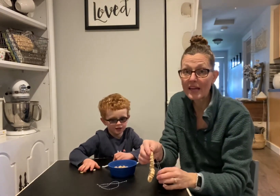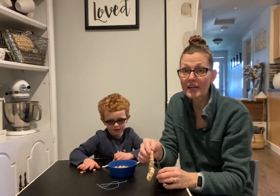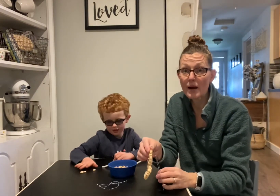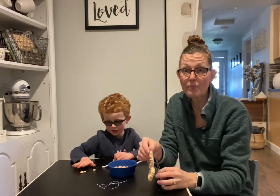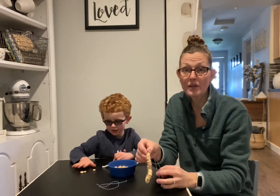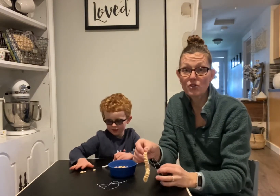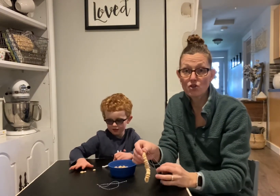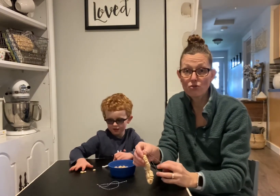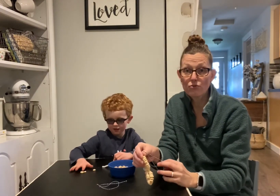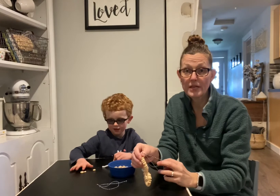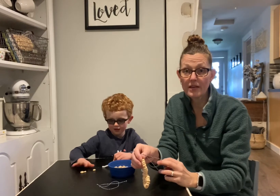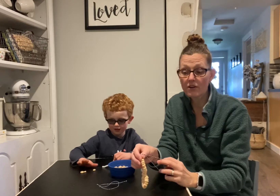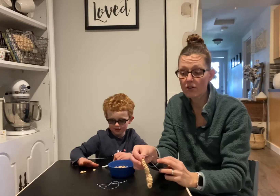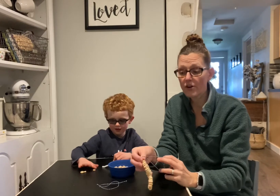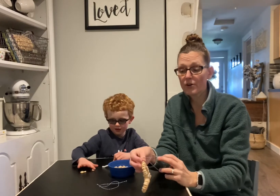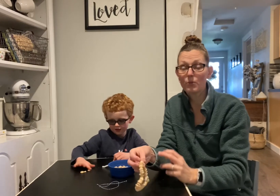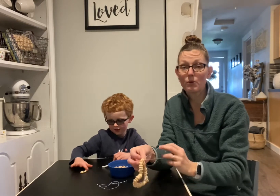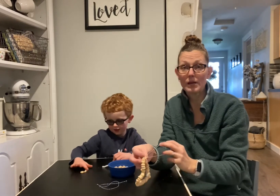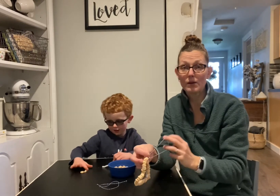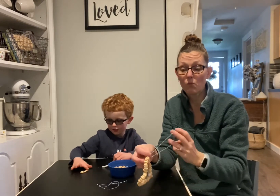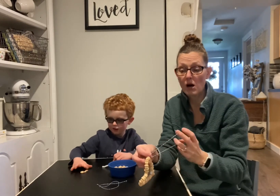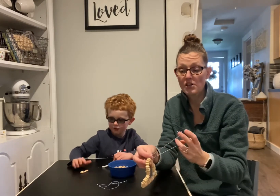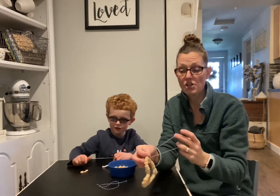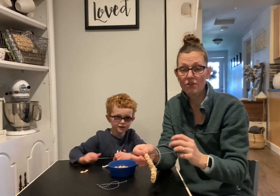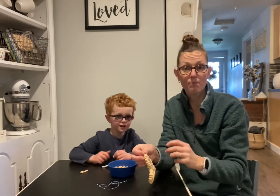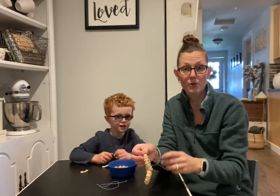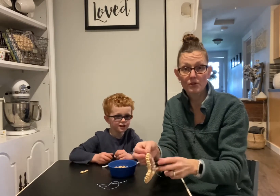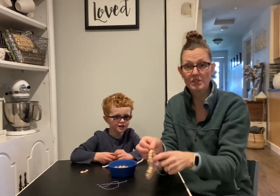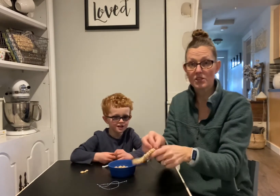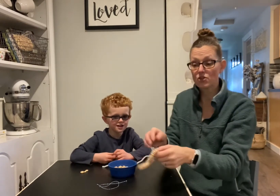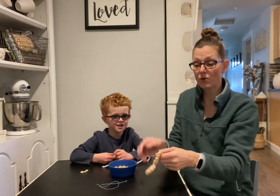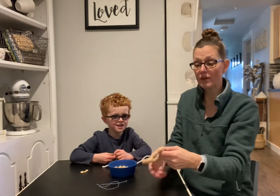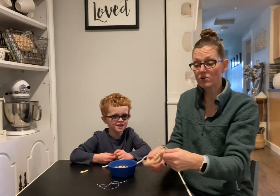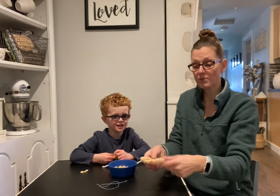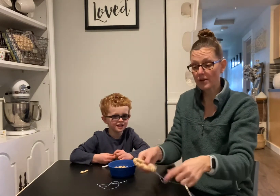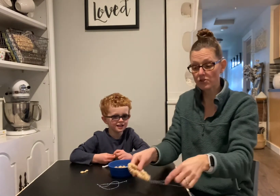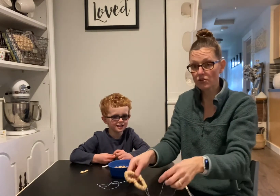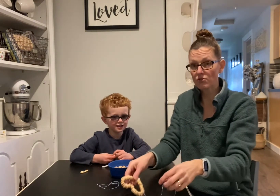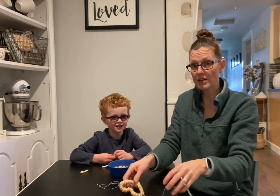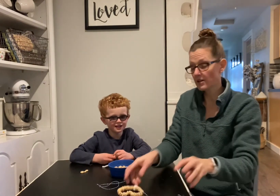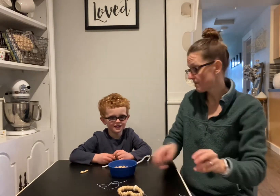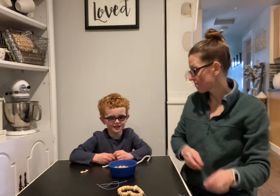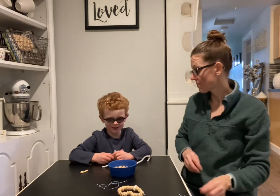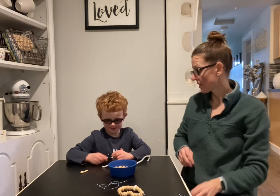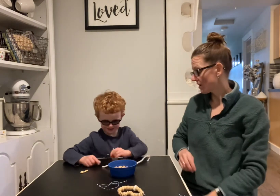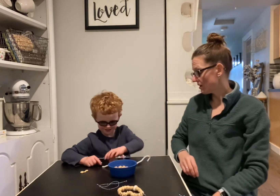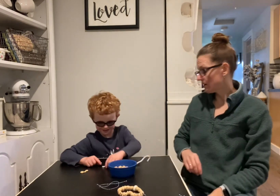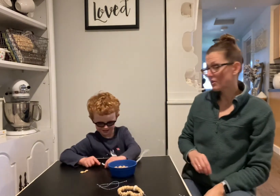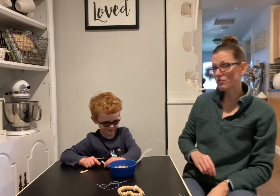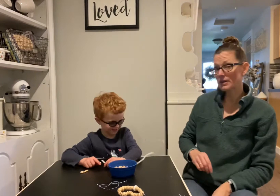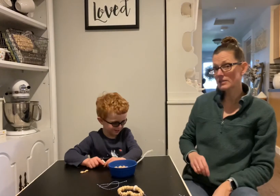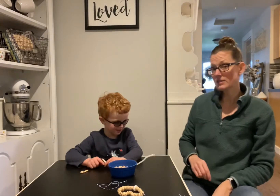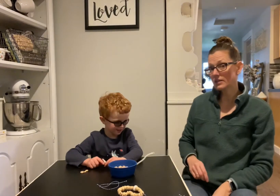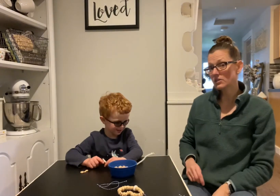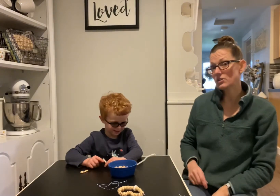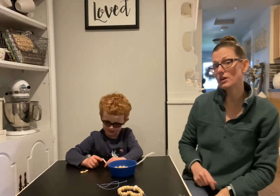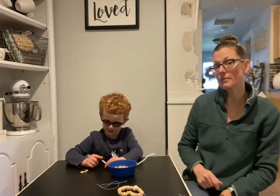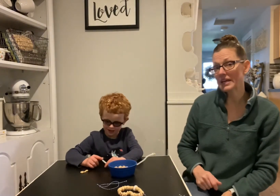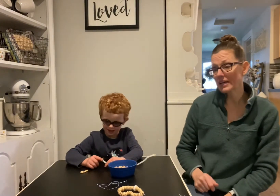up in a tree in our yard where we can watch the birds enjoy their special treat. Grayson's gonna start making